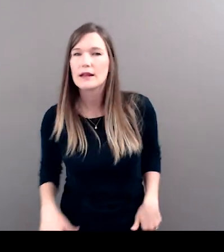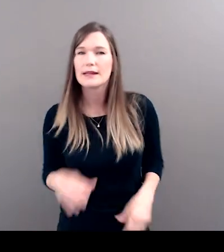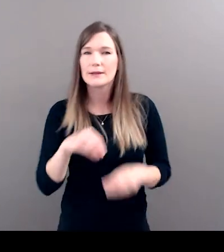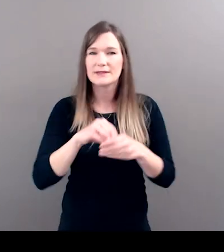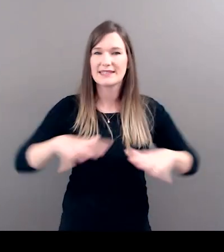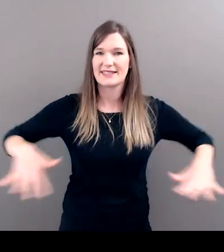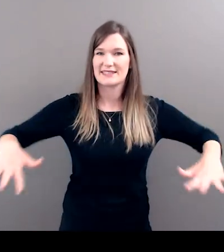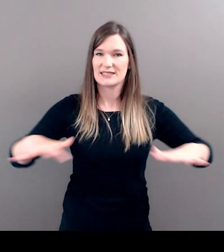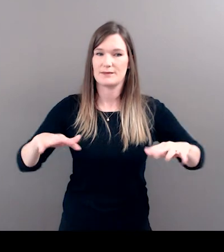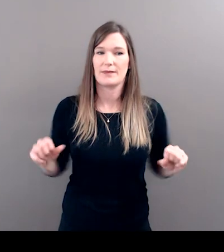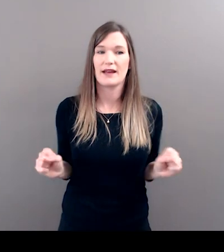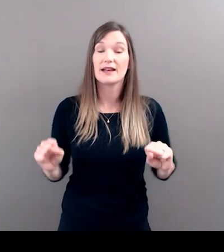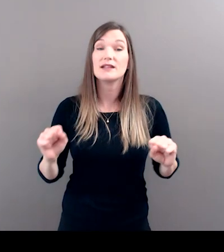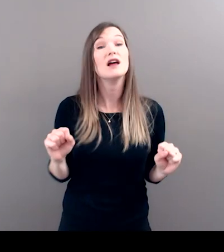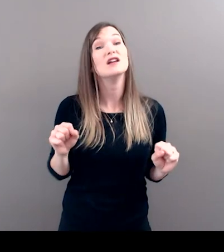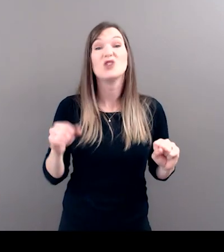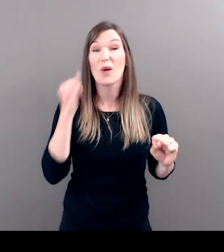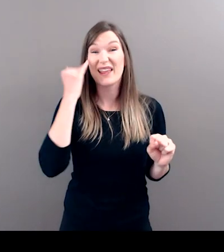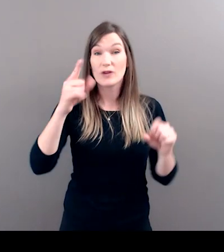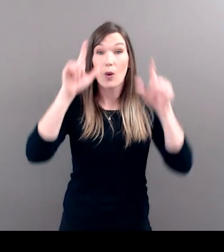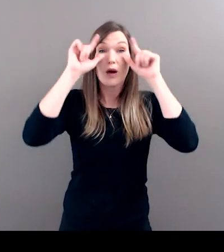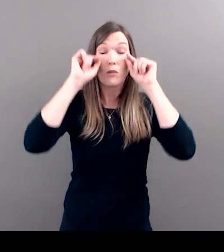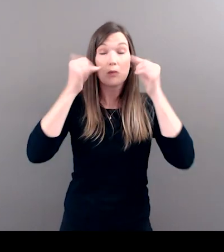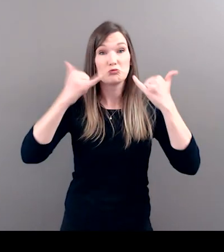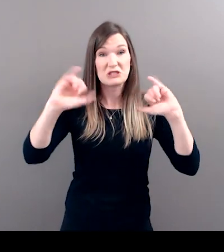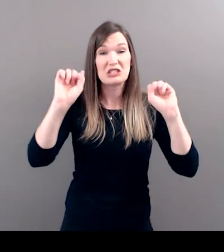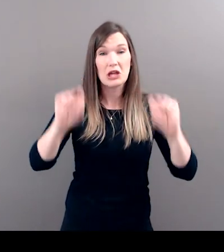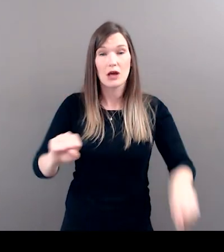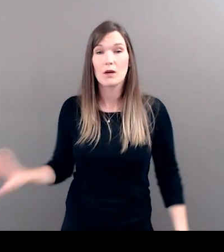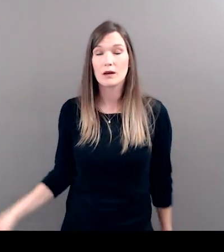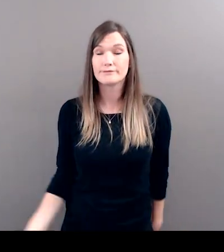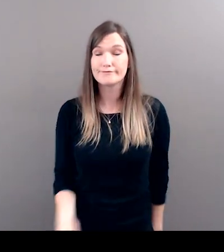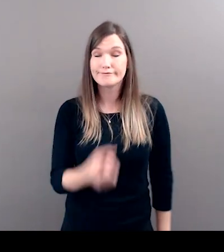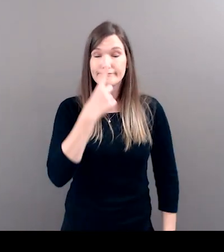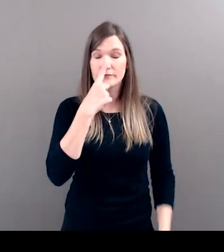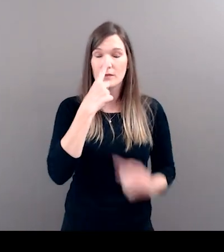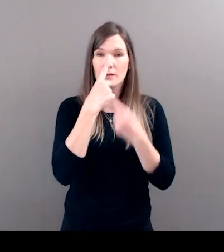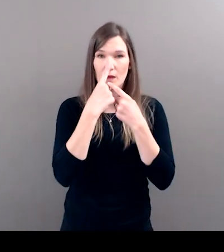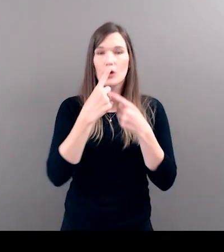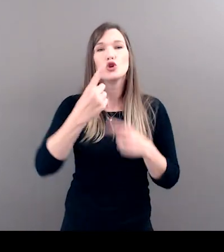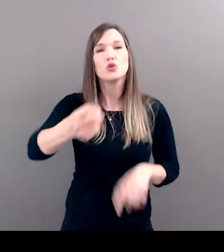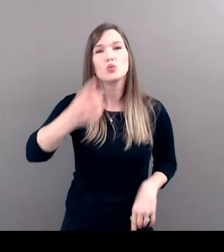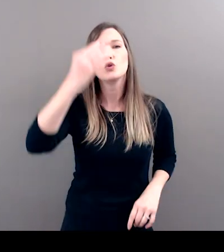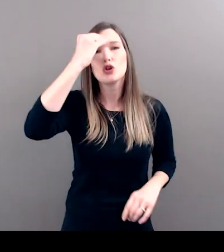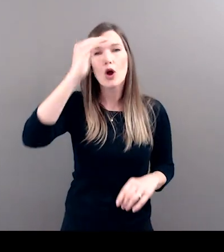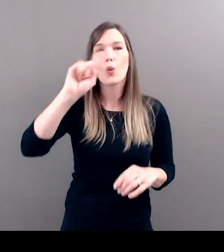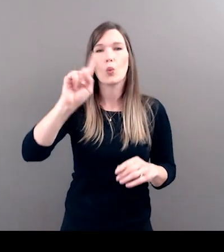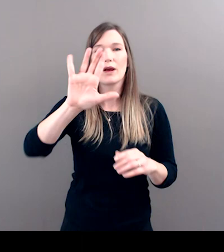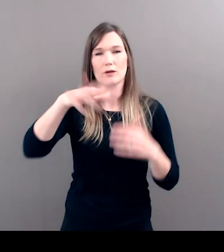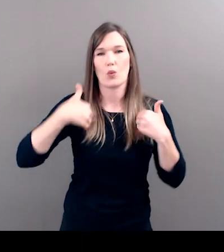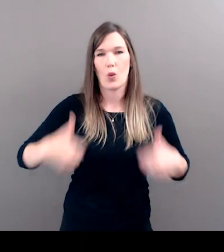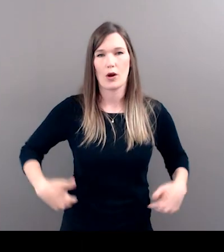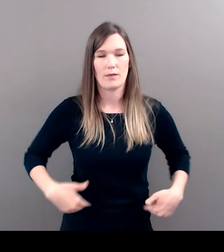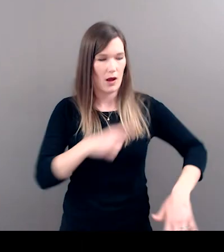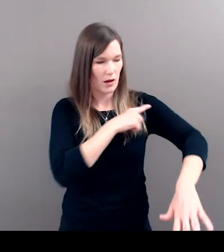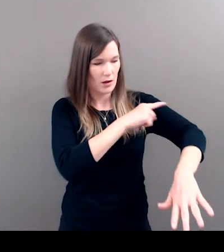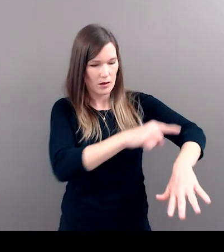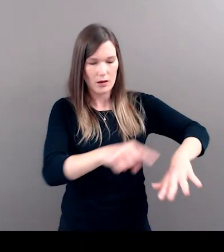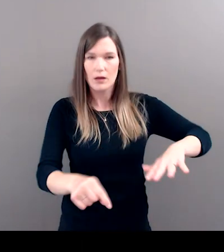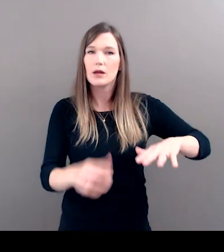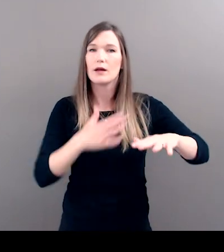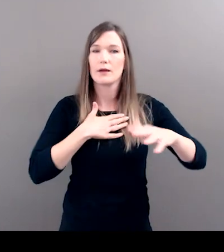people, and just put your hand on your nose like that. Okay, you can do this and just put a hand. My proprioception tells me where my finger is in relation to my